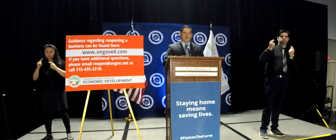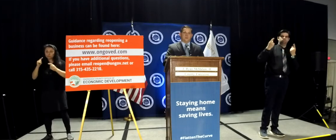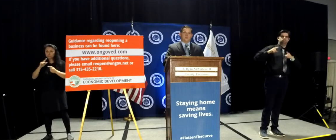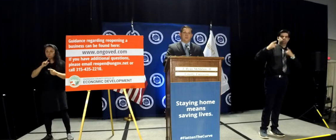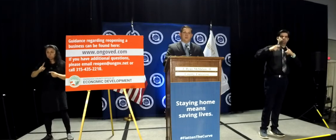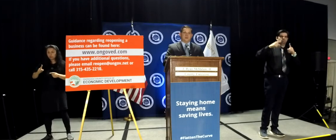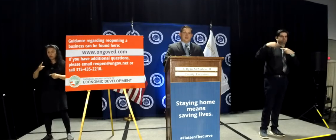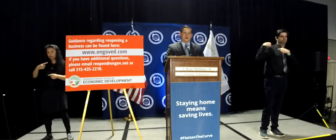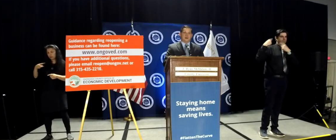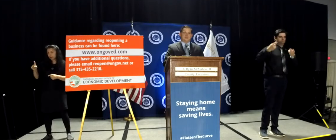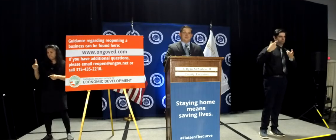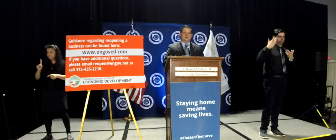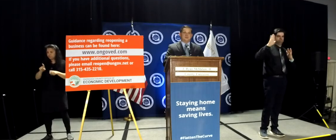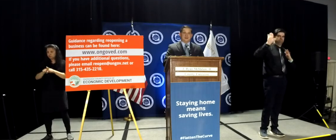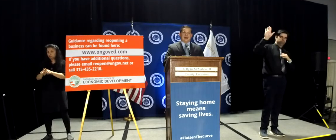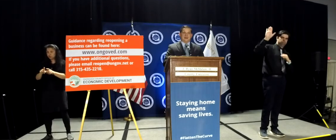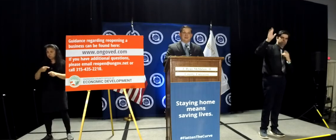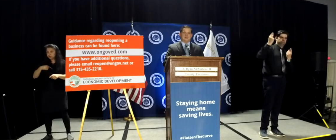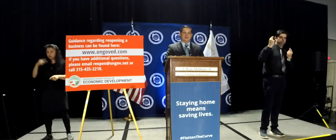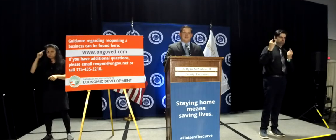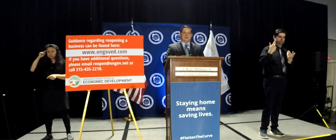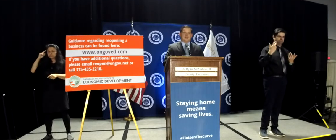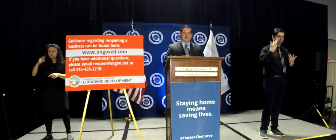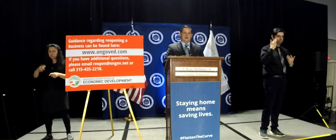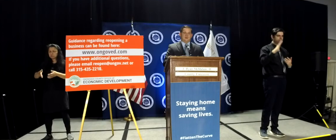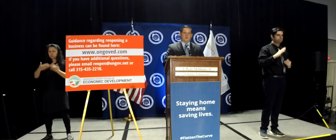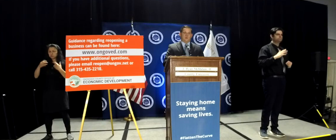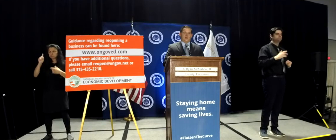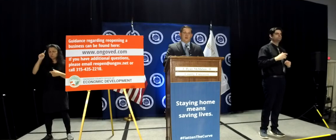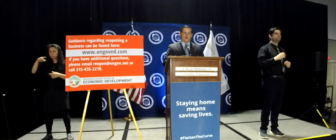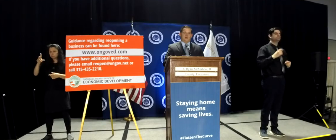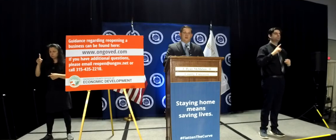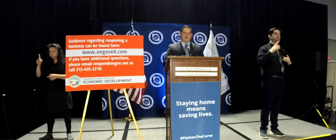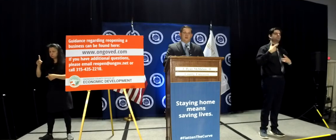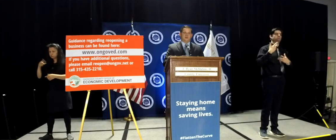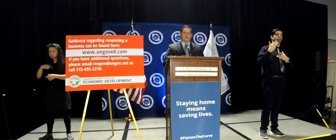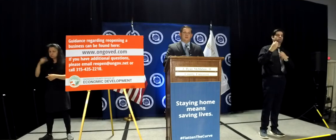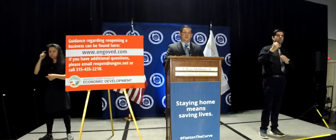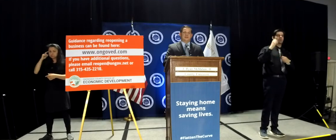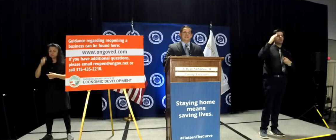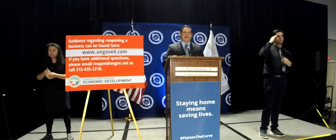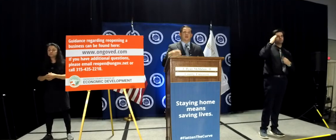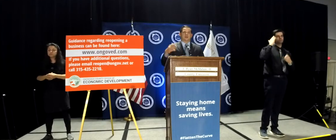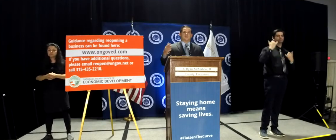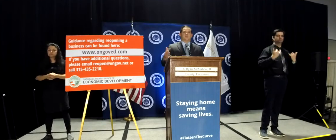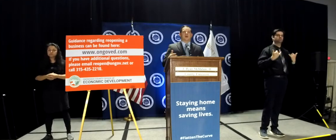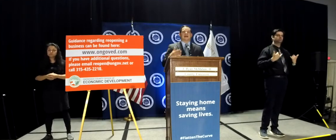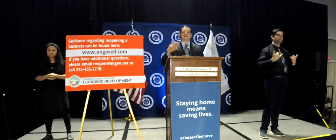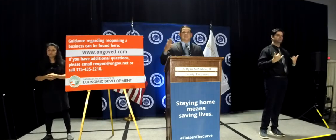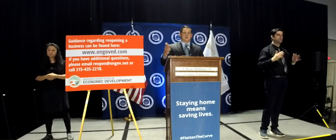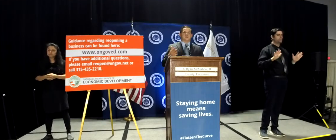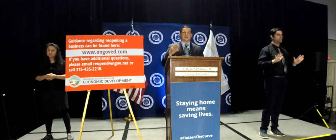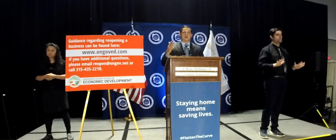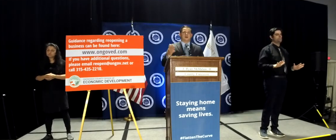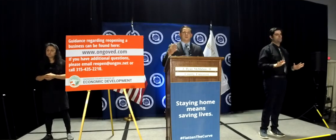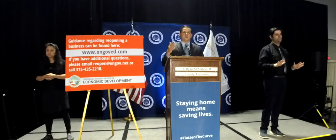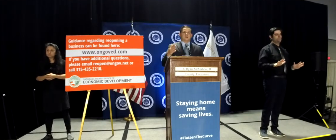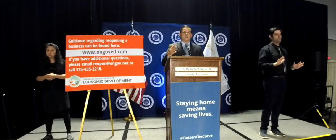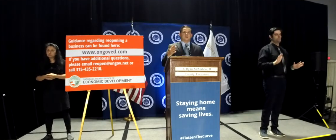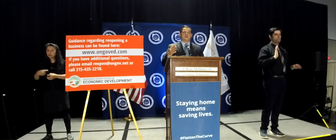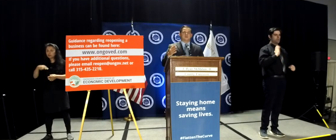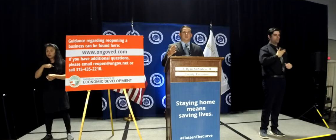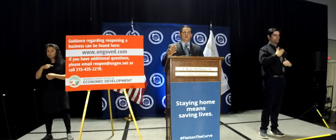to an outcome today where the integrity of the process that was set